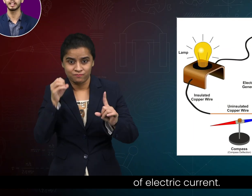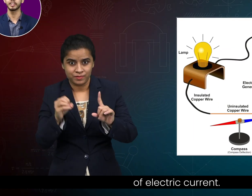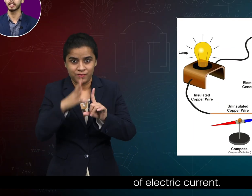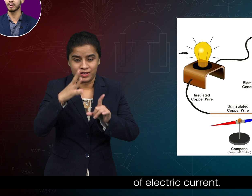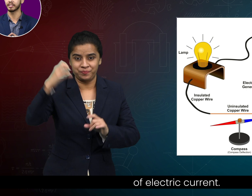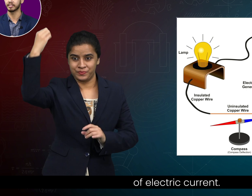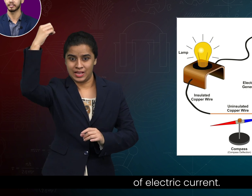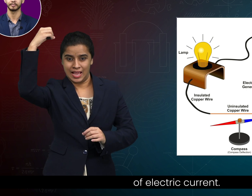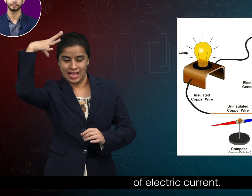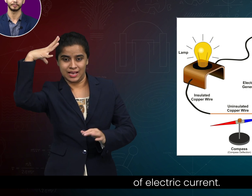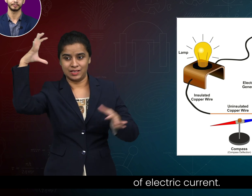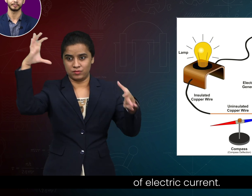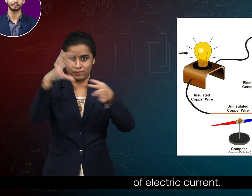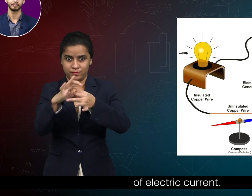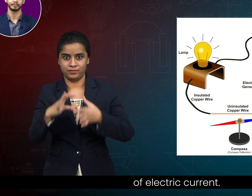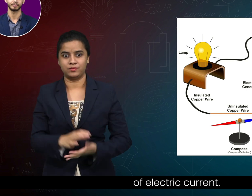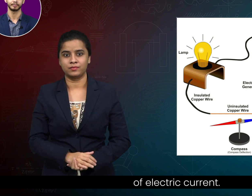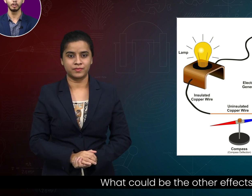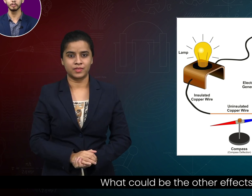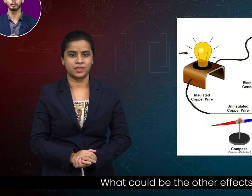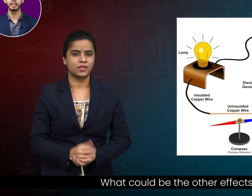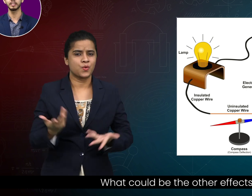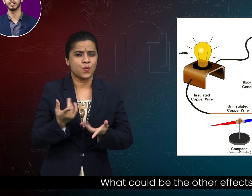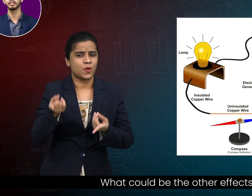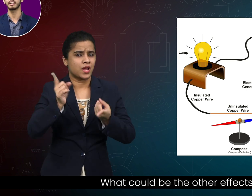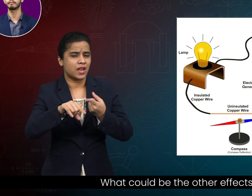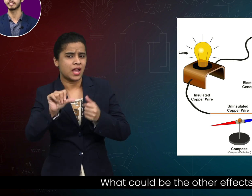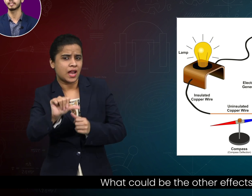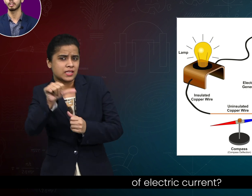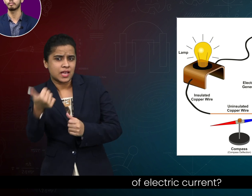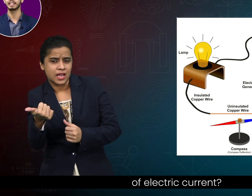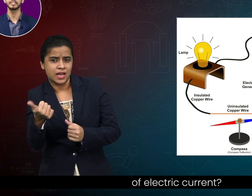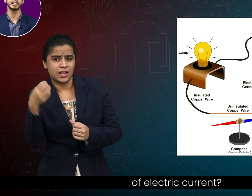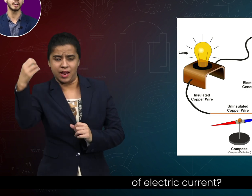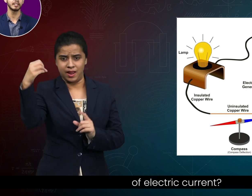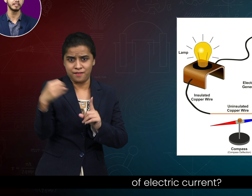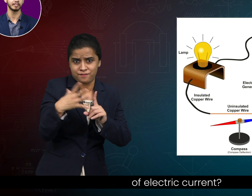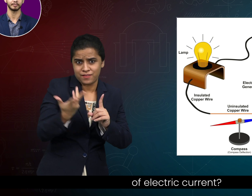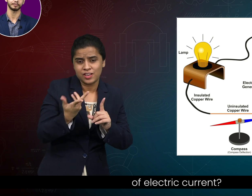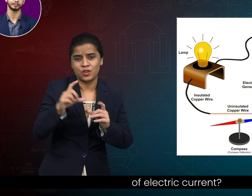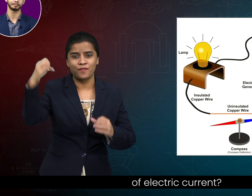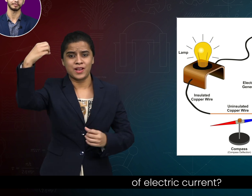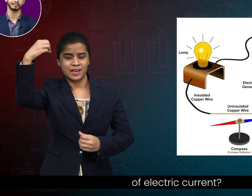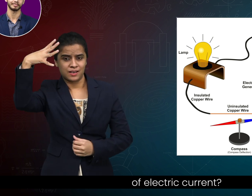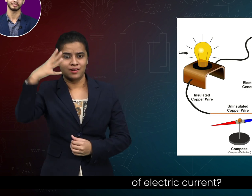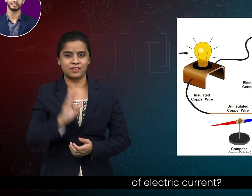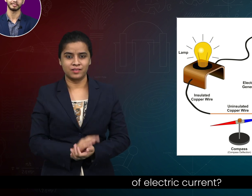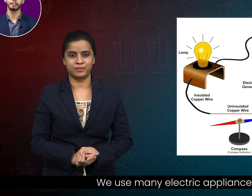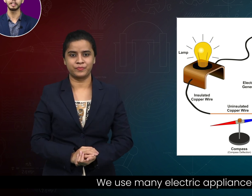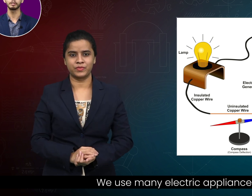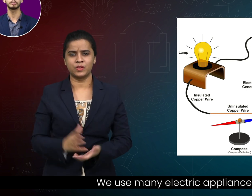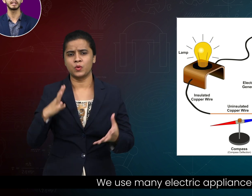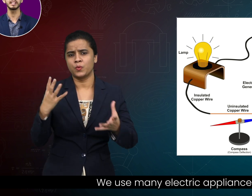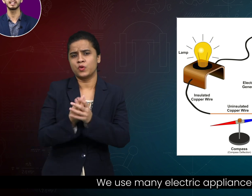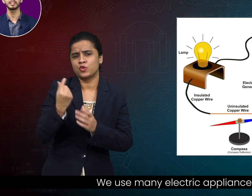of electric current. What could be the other effects of electric current?